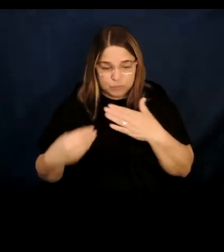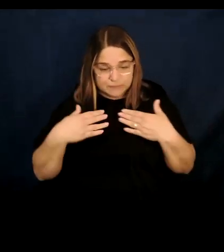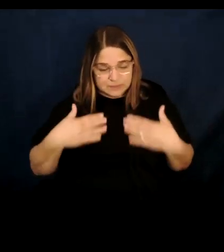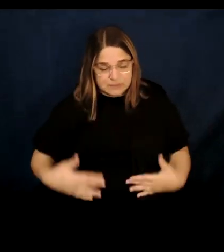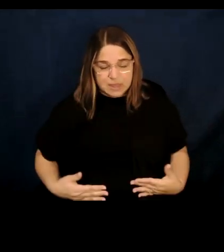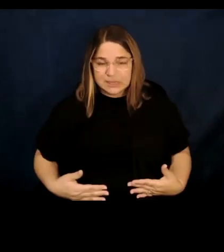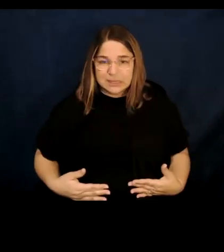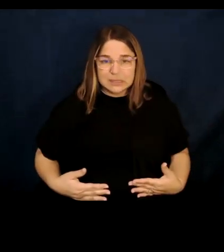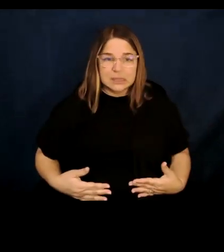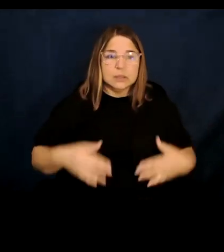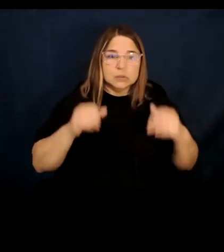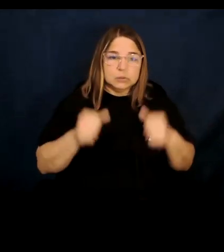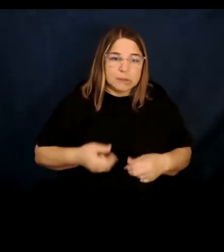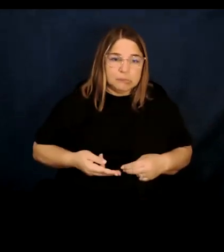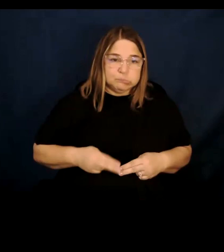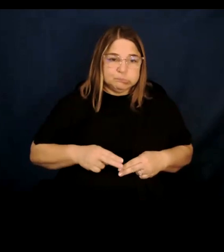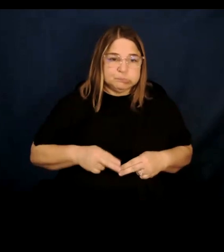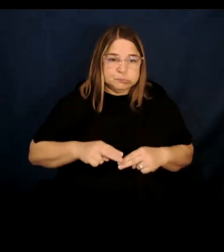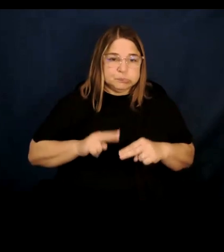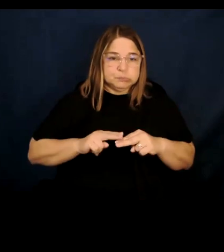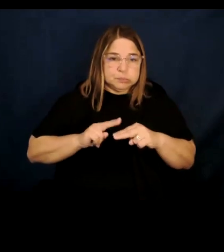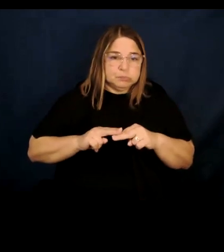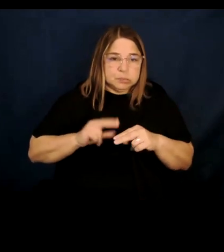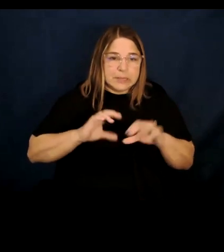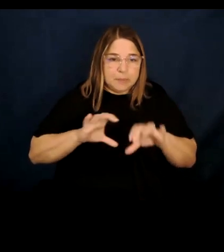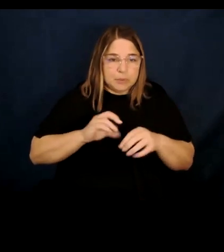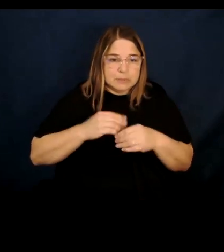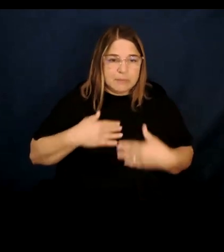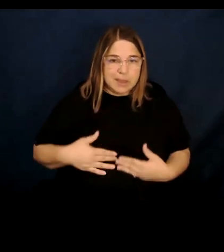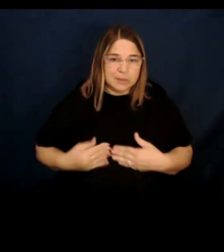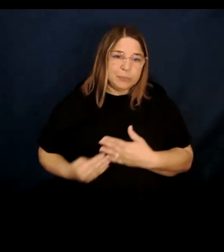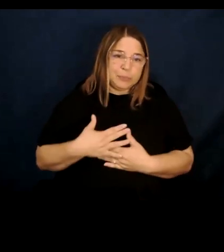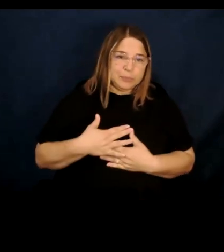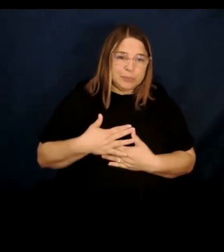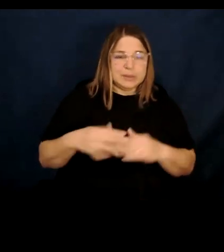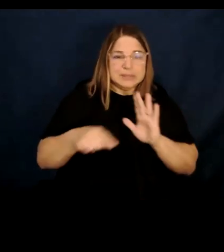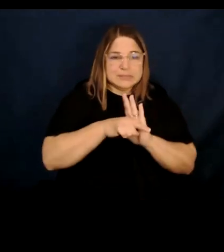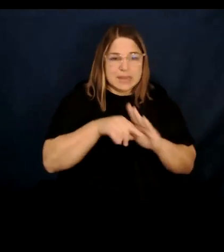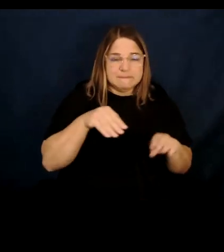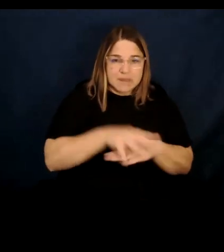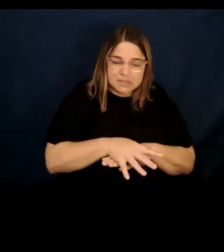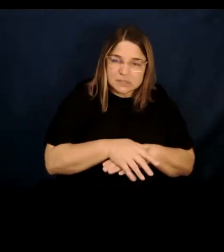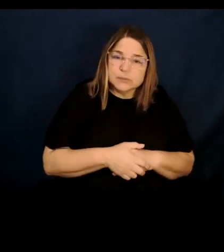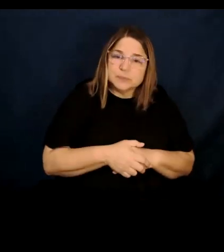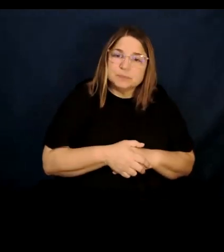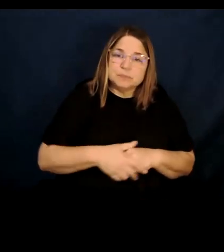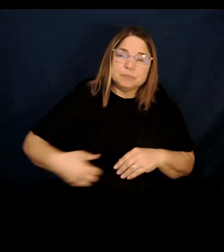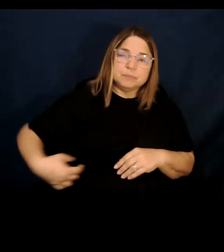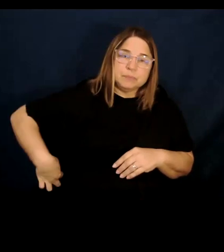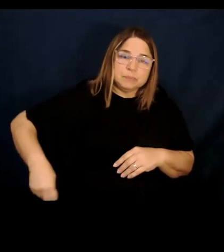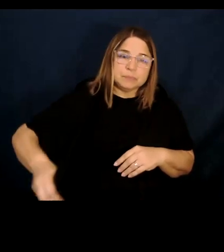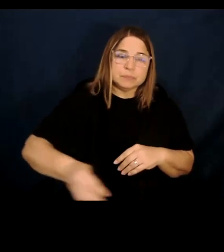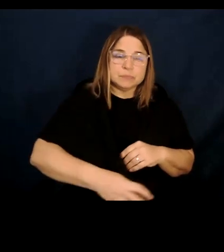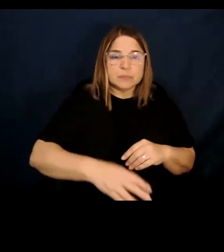may accumulate side effects, and they may be more significant adverse events if you simply choose than if you would simply choose the medication that's